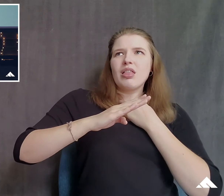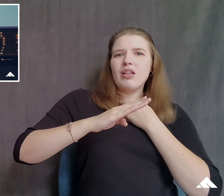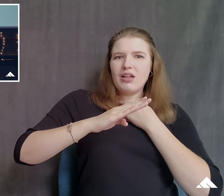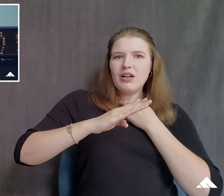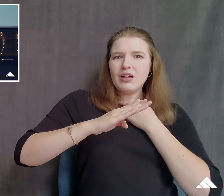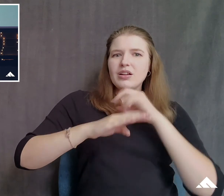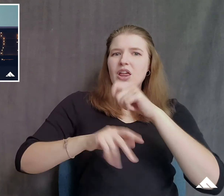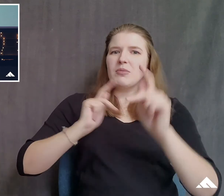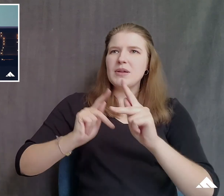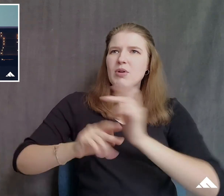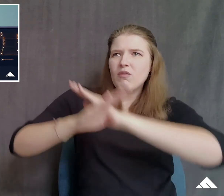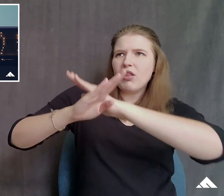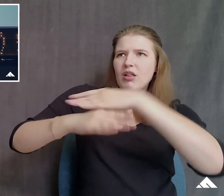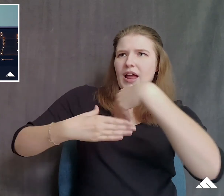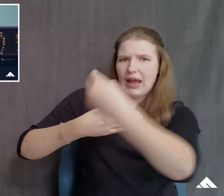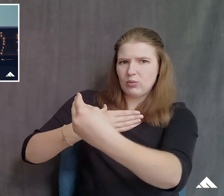Locking other people out.